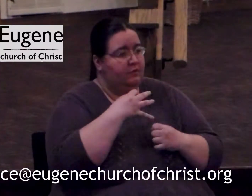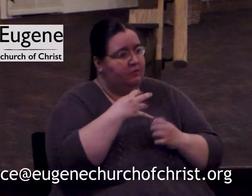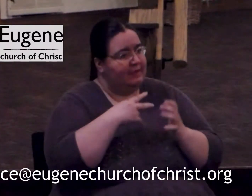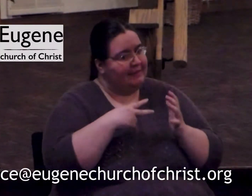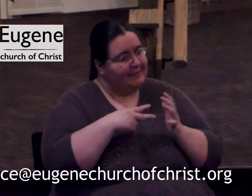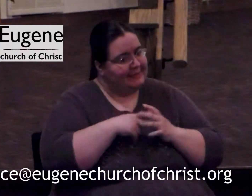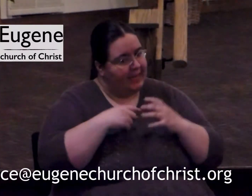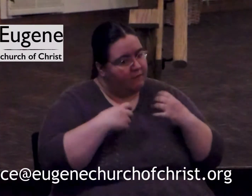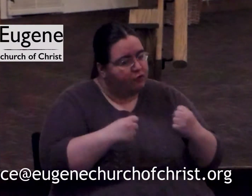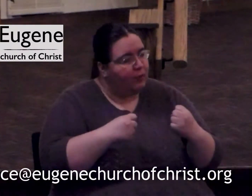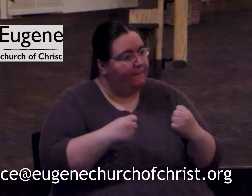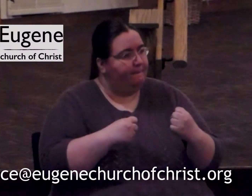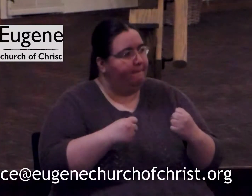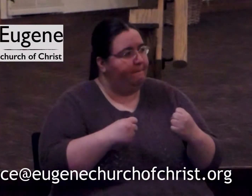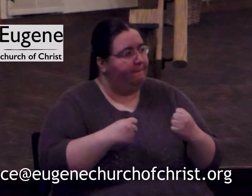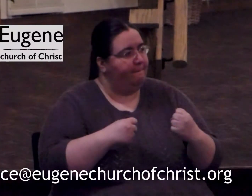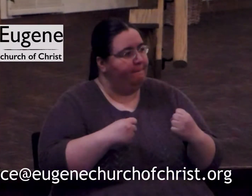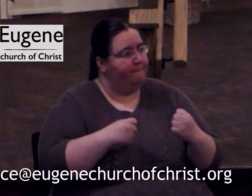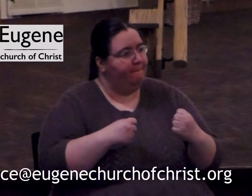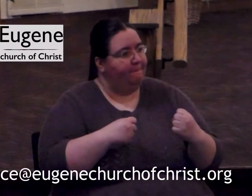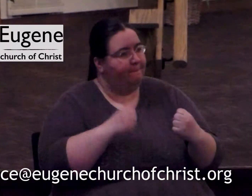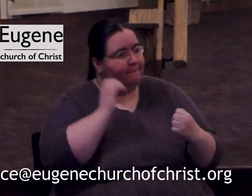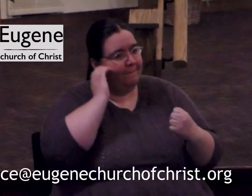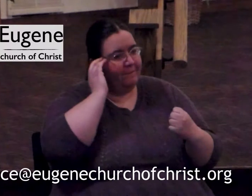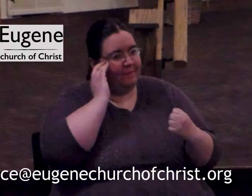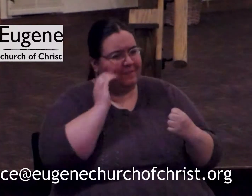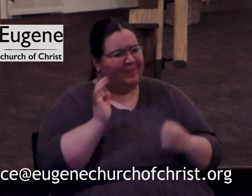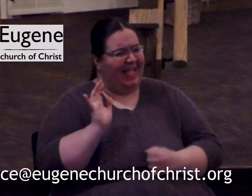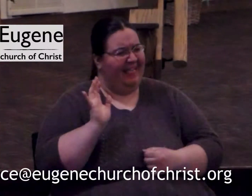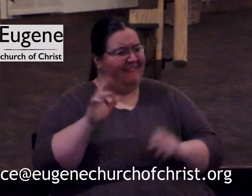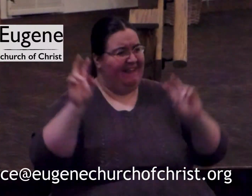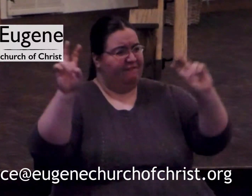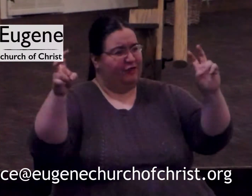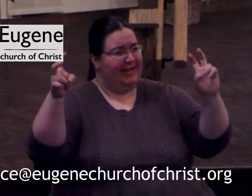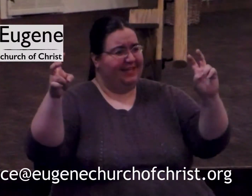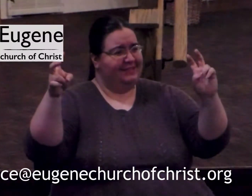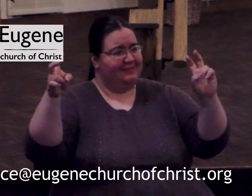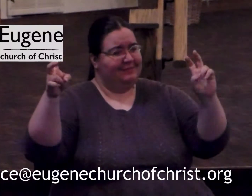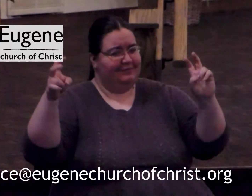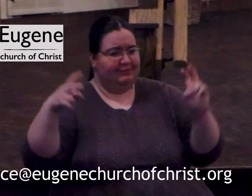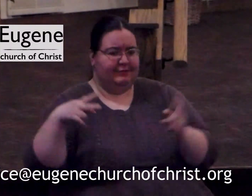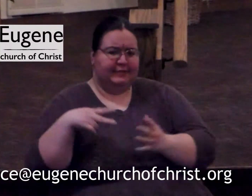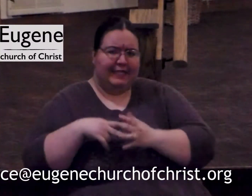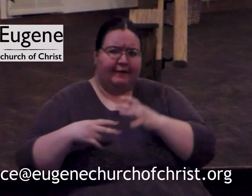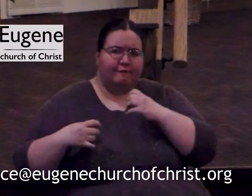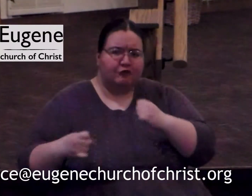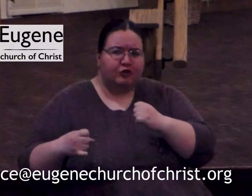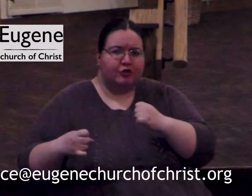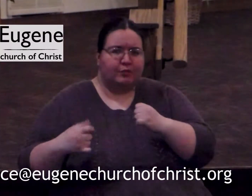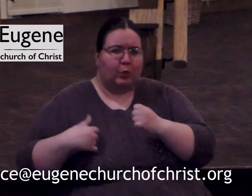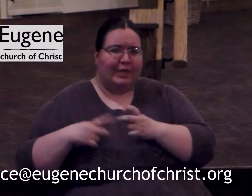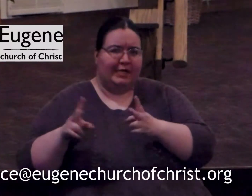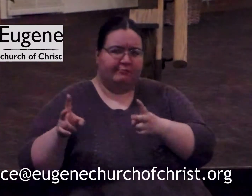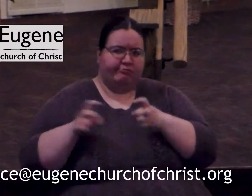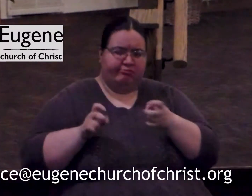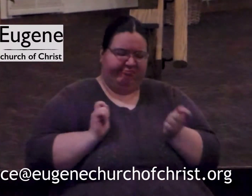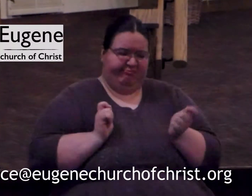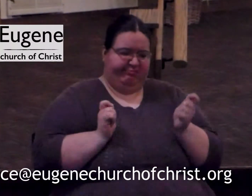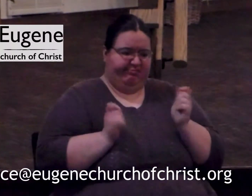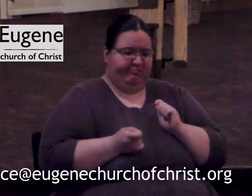Now, what we have turned stand firm into somehow is be obnoxious. And I don't know where the change between